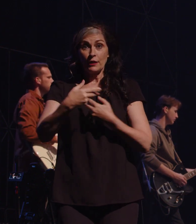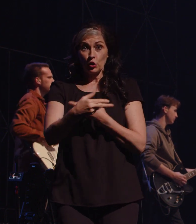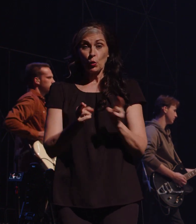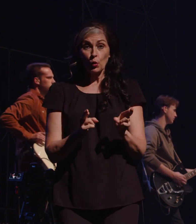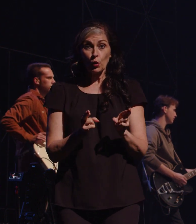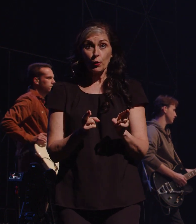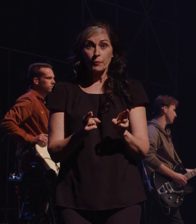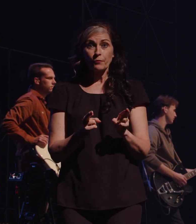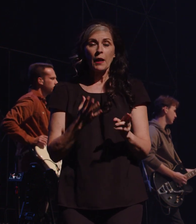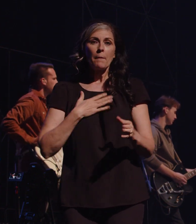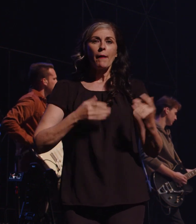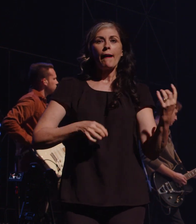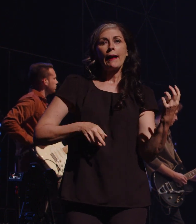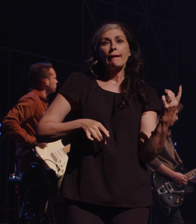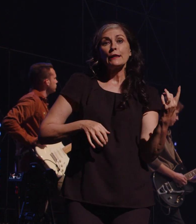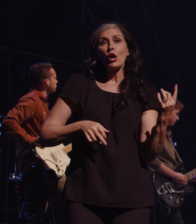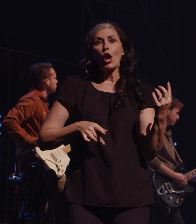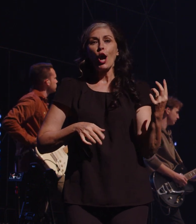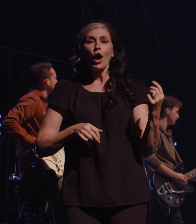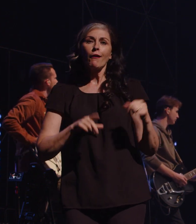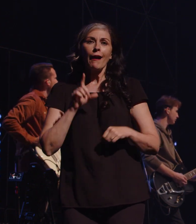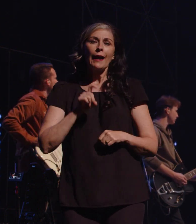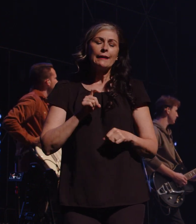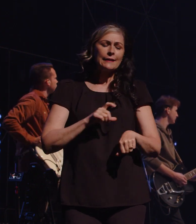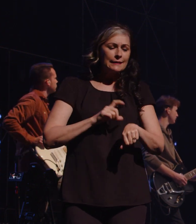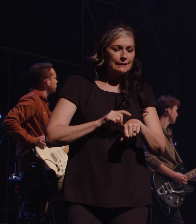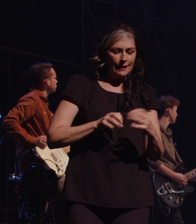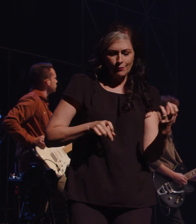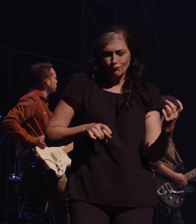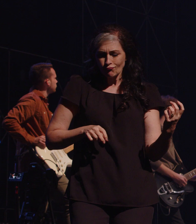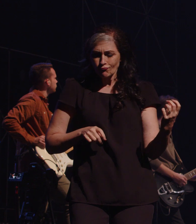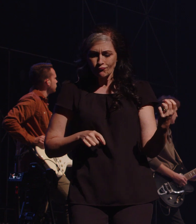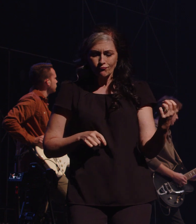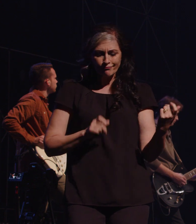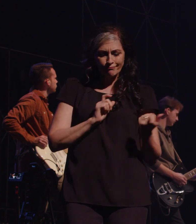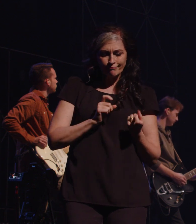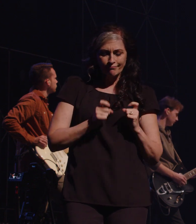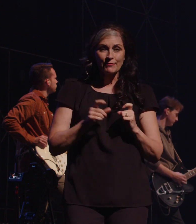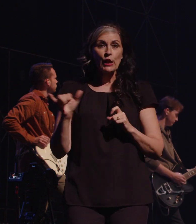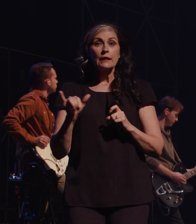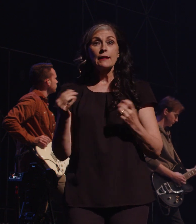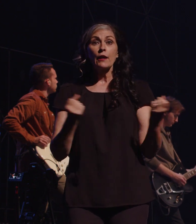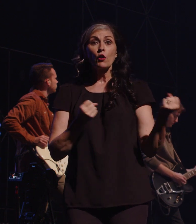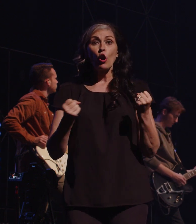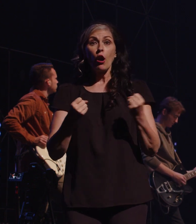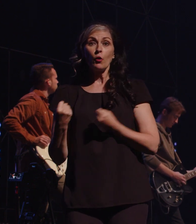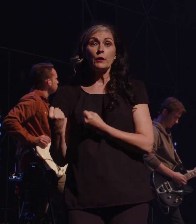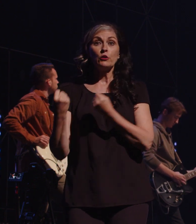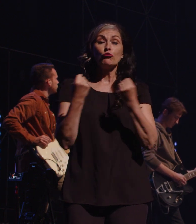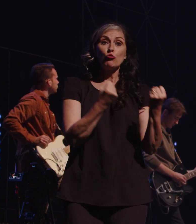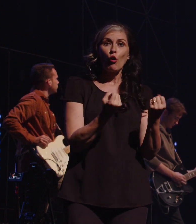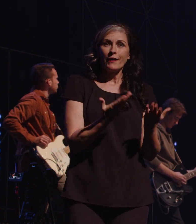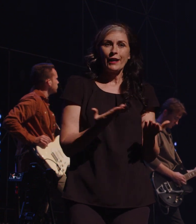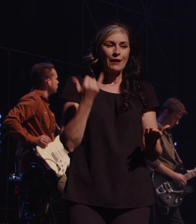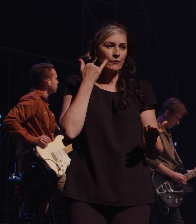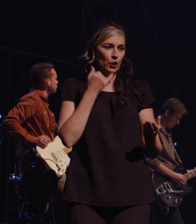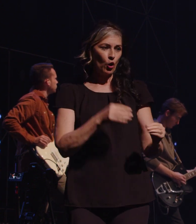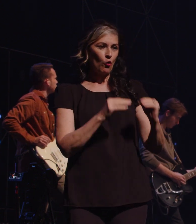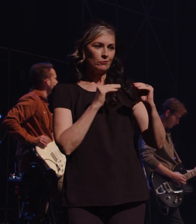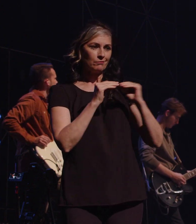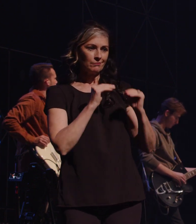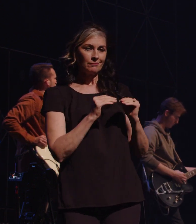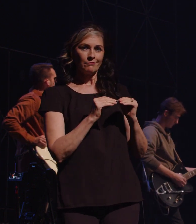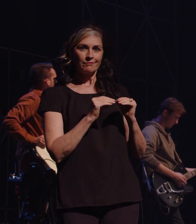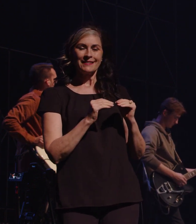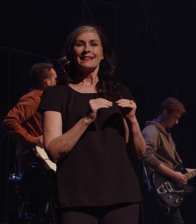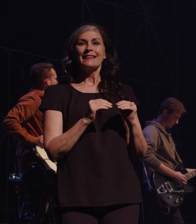you know, just like my guitar, you know, I need to spend time making sure it's tuned. Just like the car that brought you here tonight, if you don't keep that maintained and